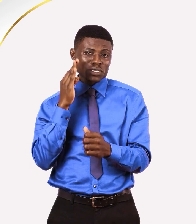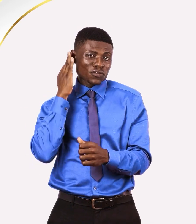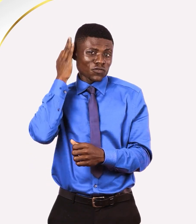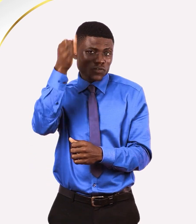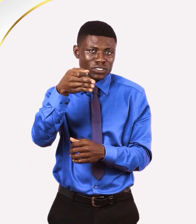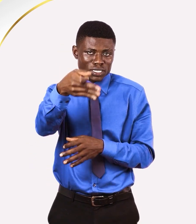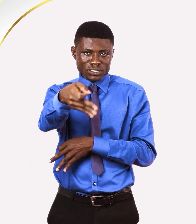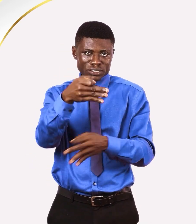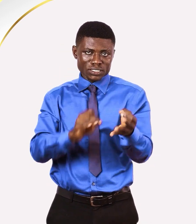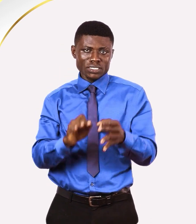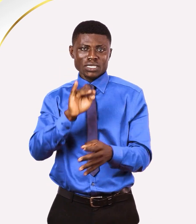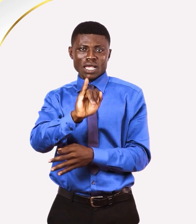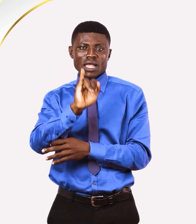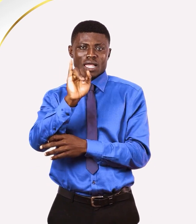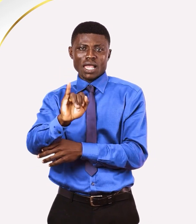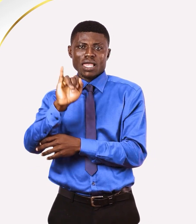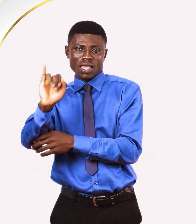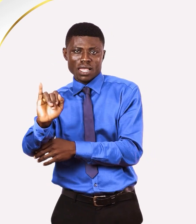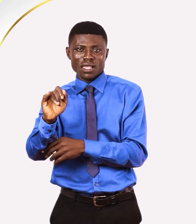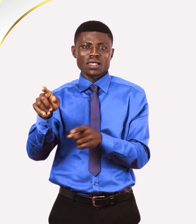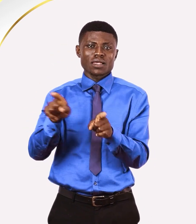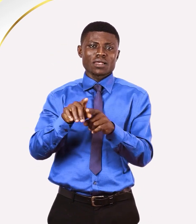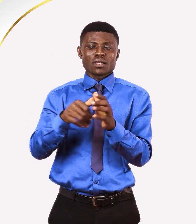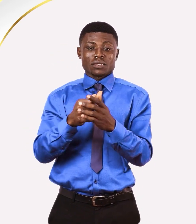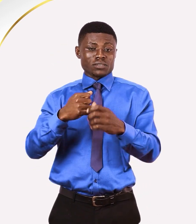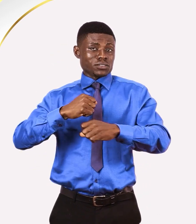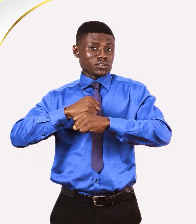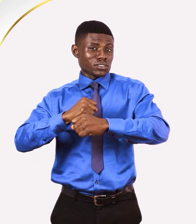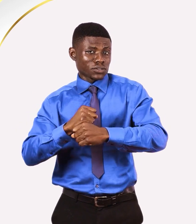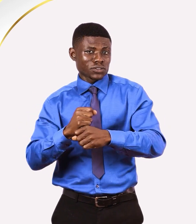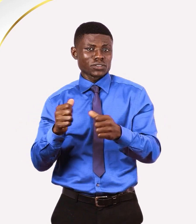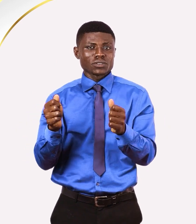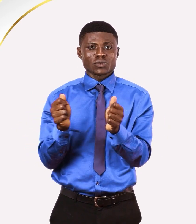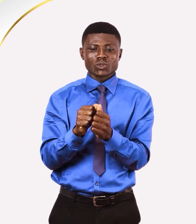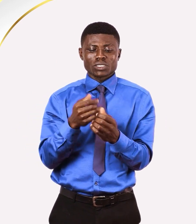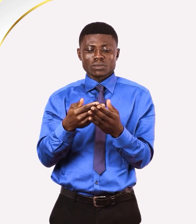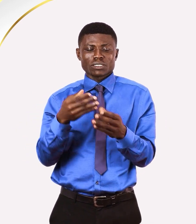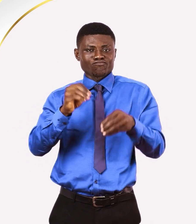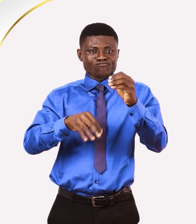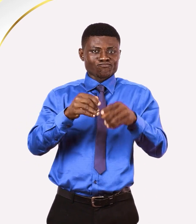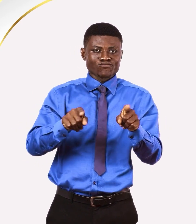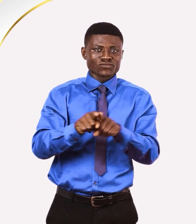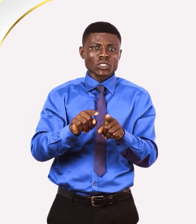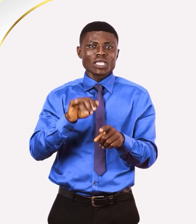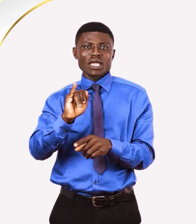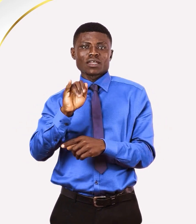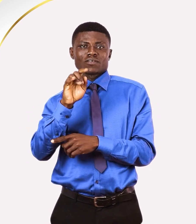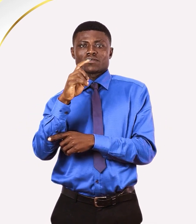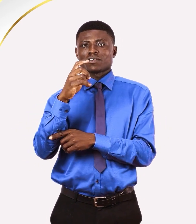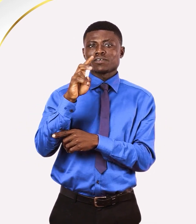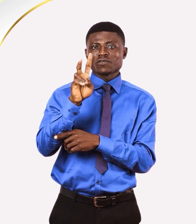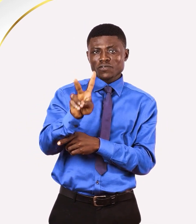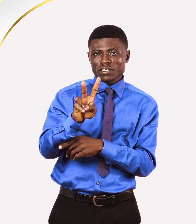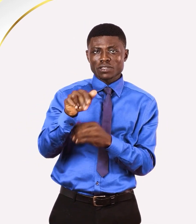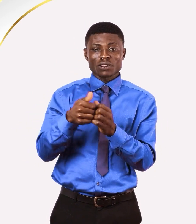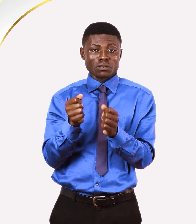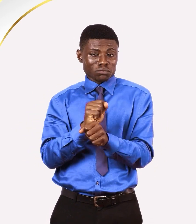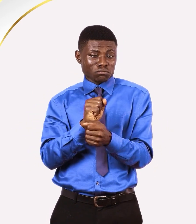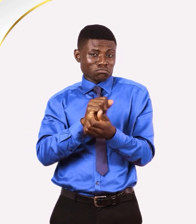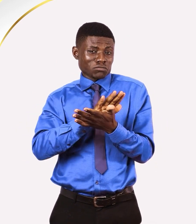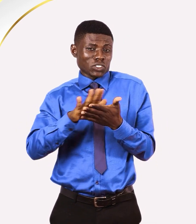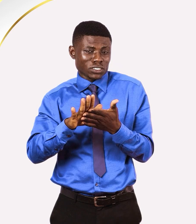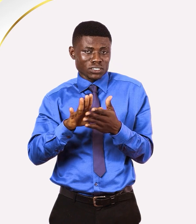futures exchanges. III. Securities depositories. IV. Clearing and